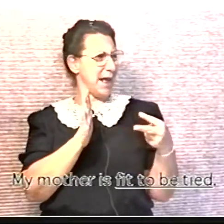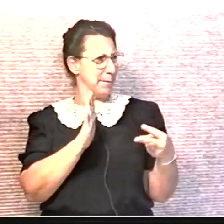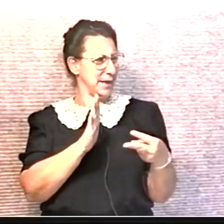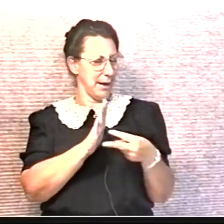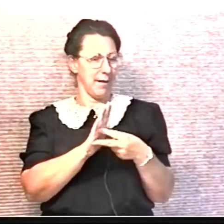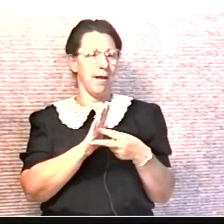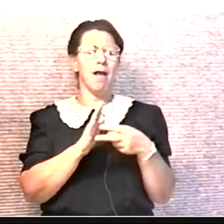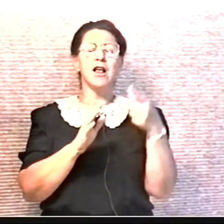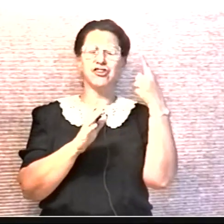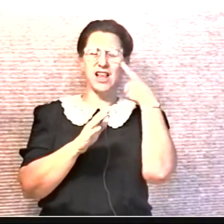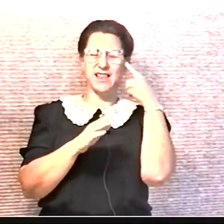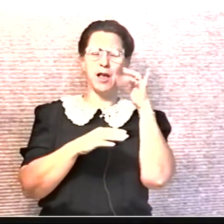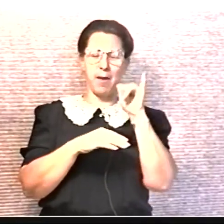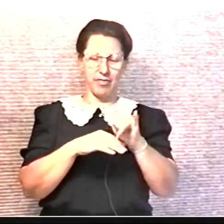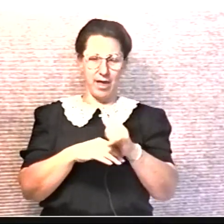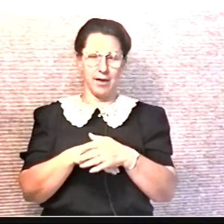mean? Just think about that.